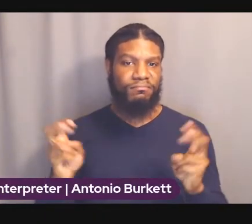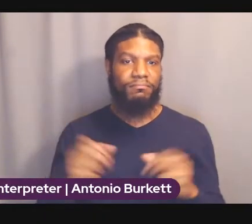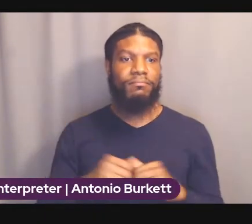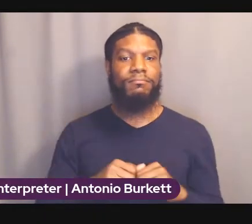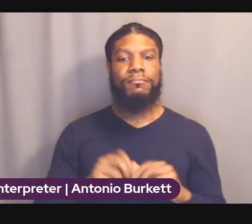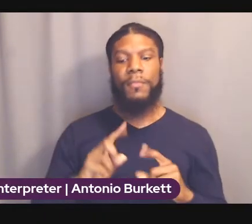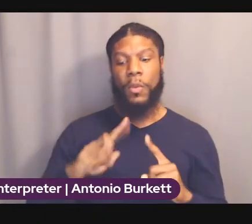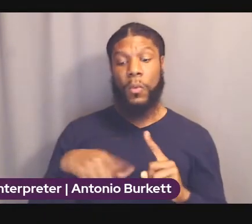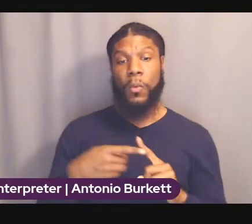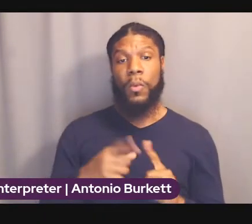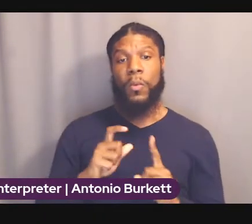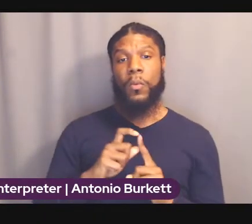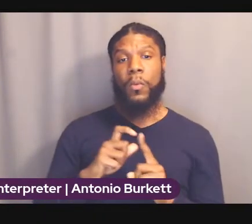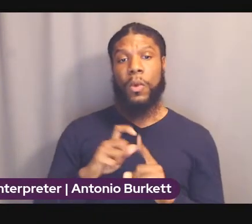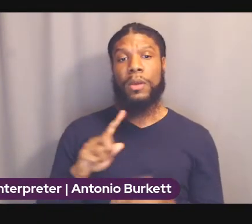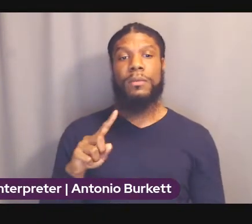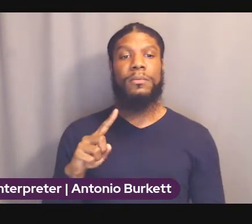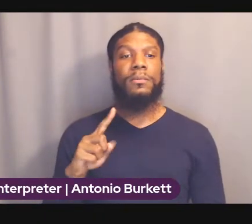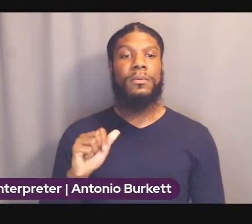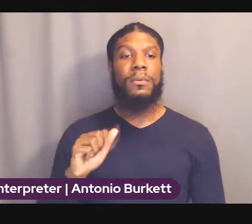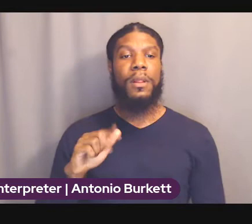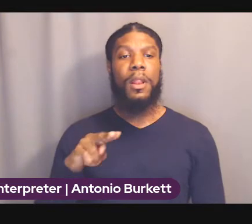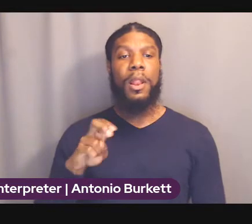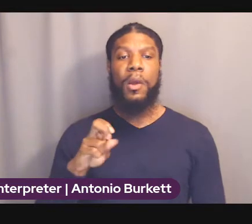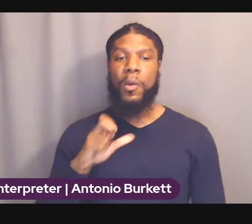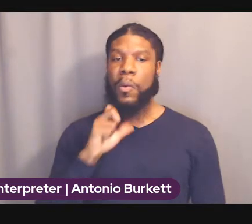alone won't work.